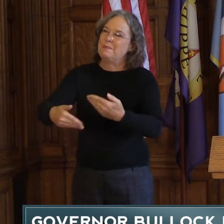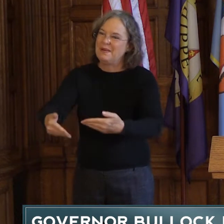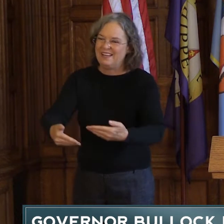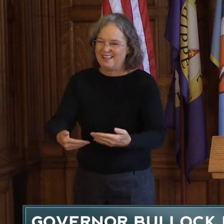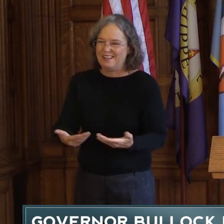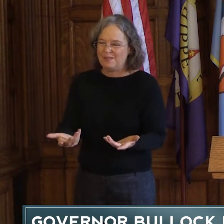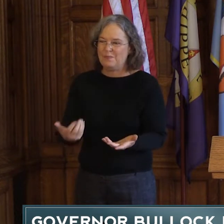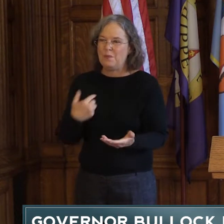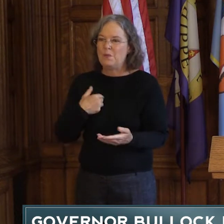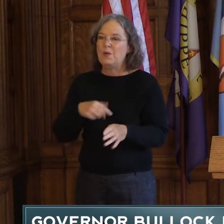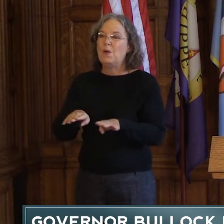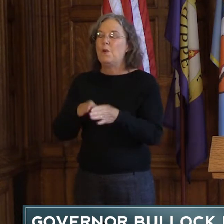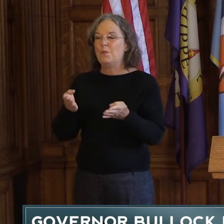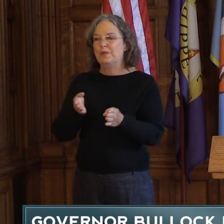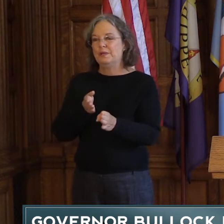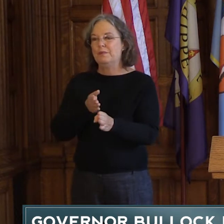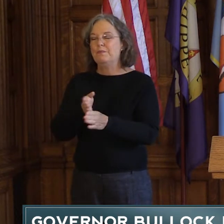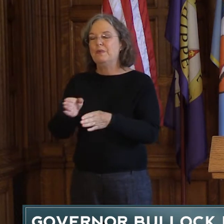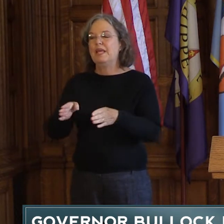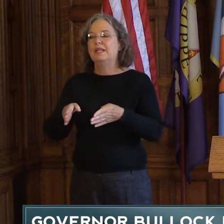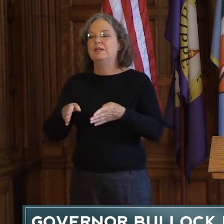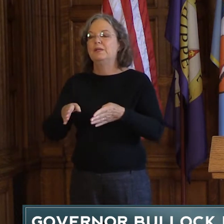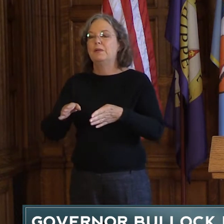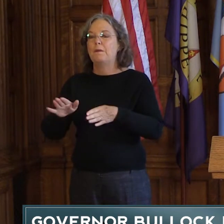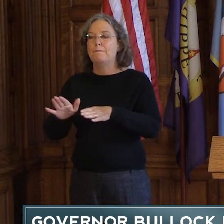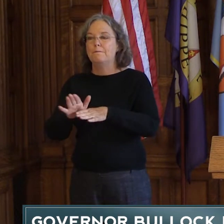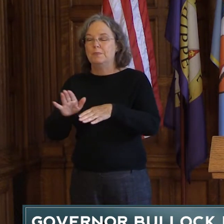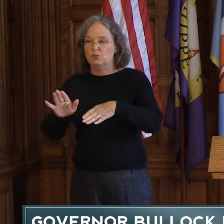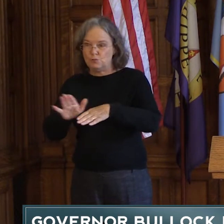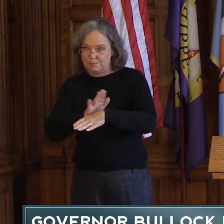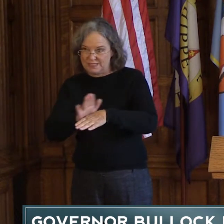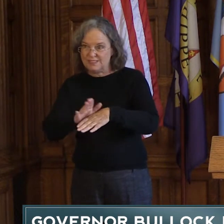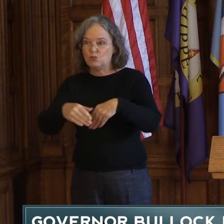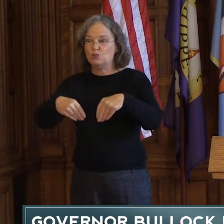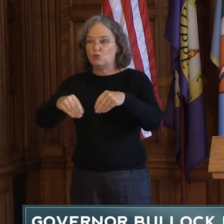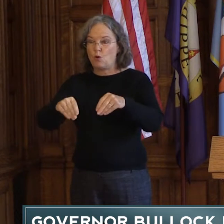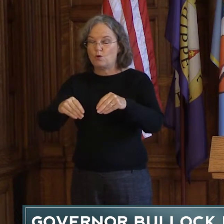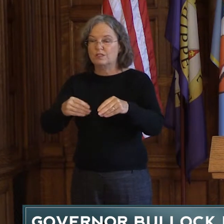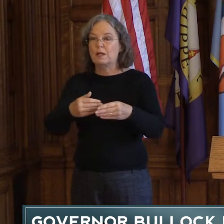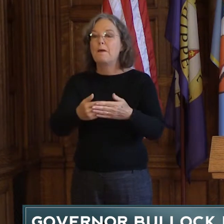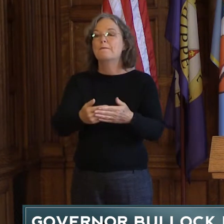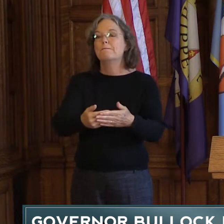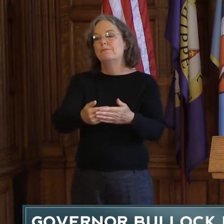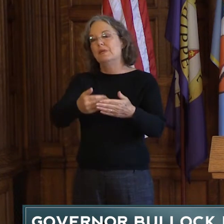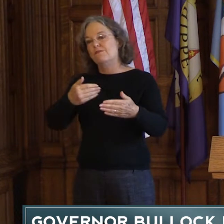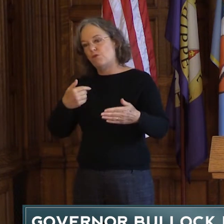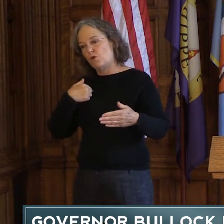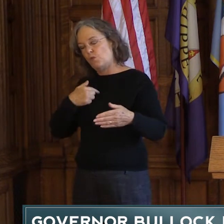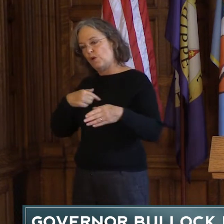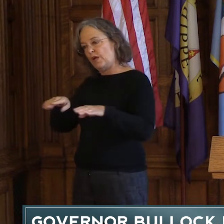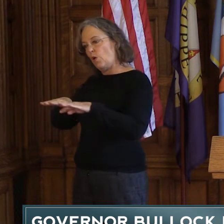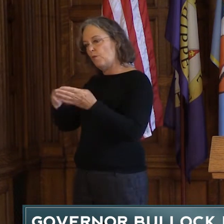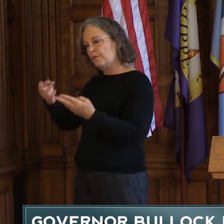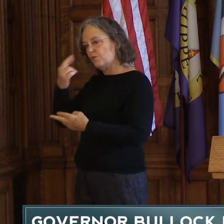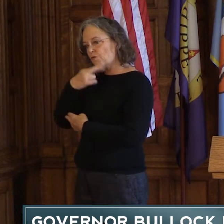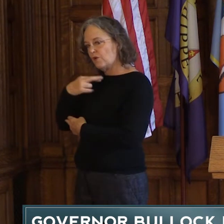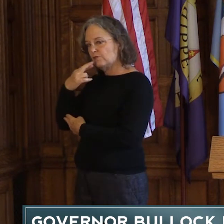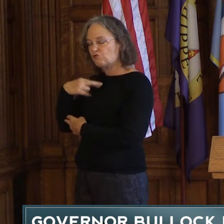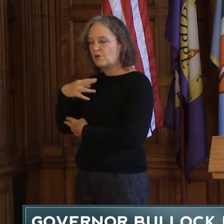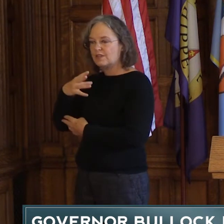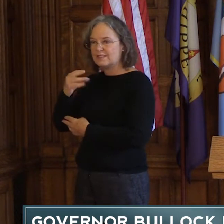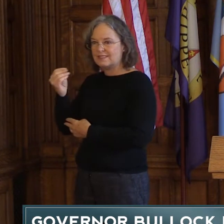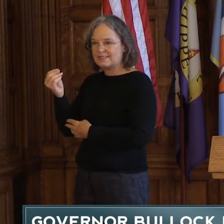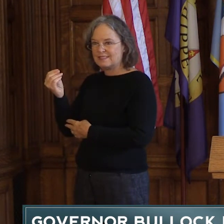up Main Street businesses, retail businesses before we did eating establishments